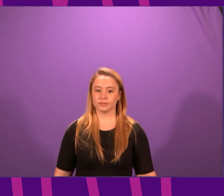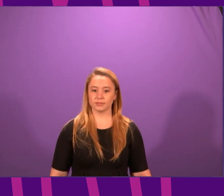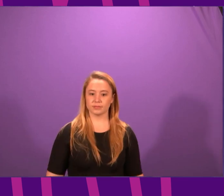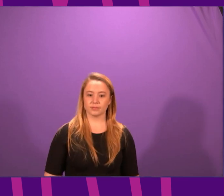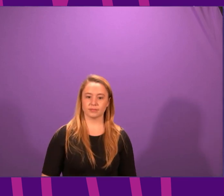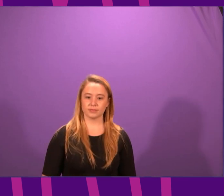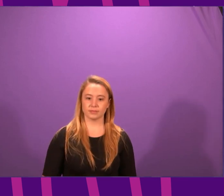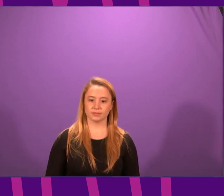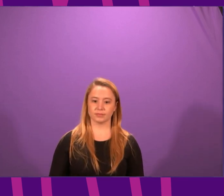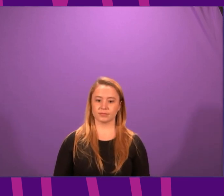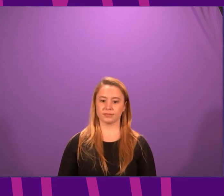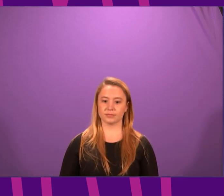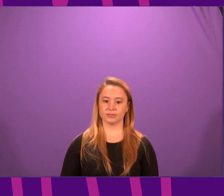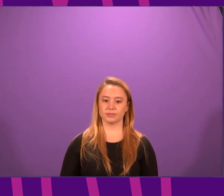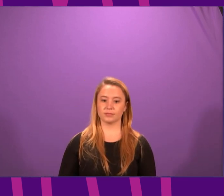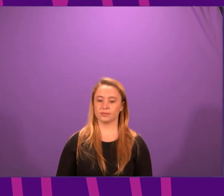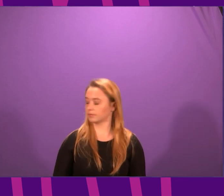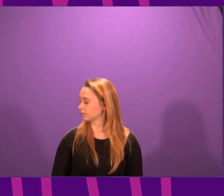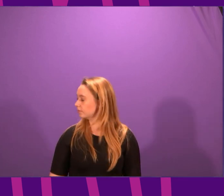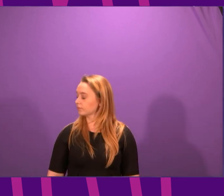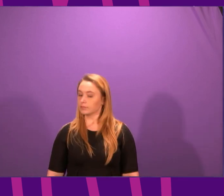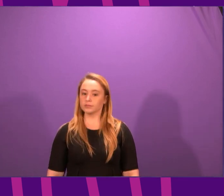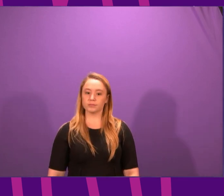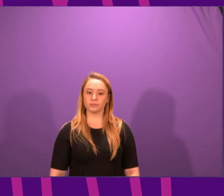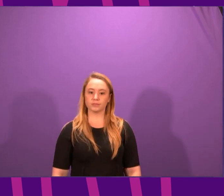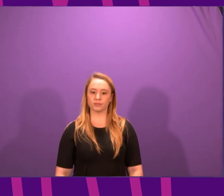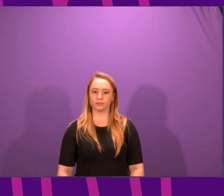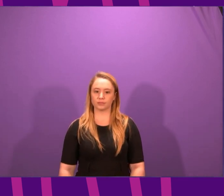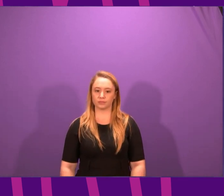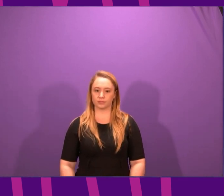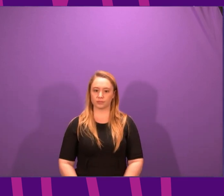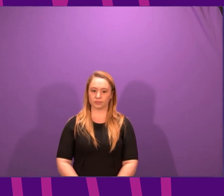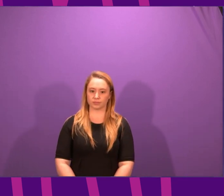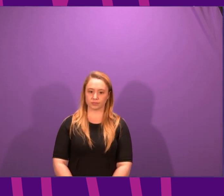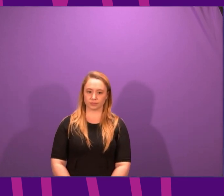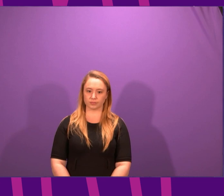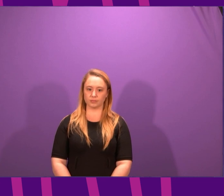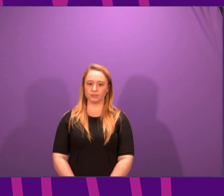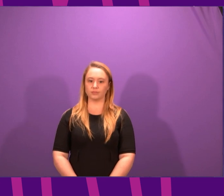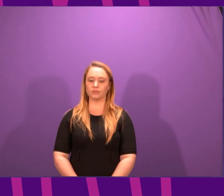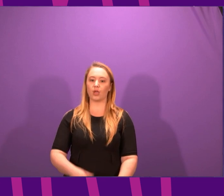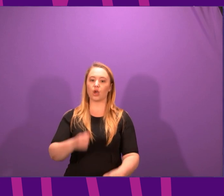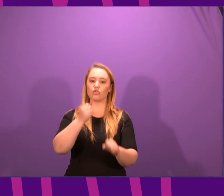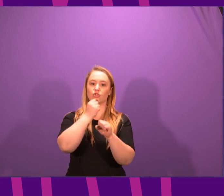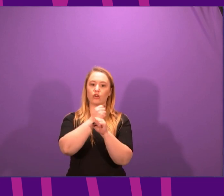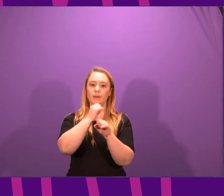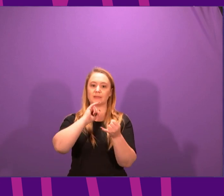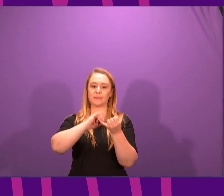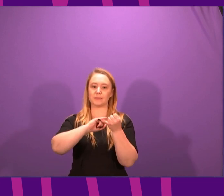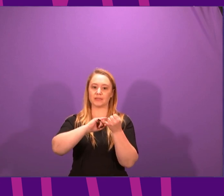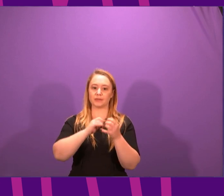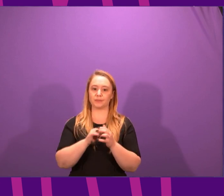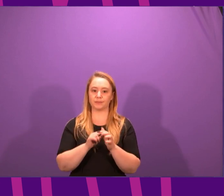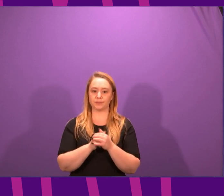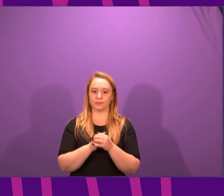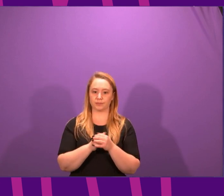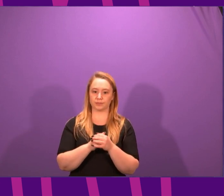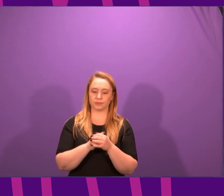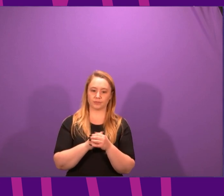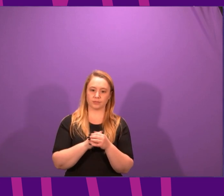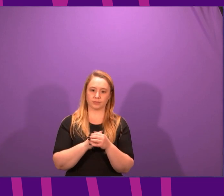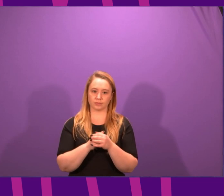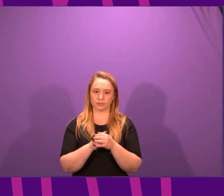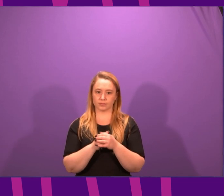Offline, so I'm looking to say, oh, no, can't go there either. Graham Simpson's there. Yes, we'll have Graham Simpson.